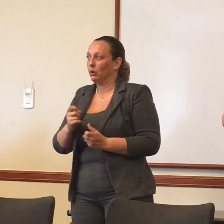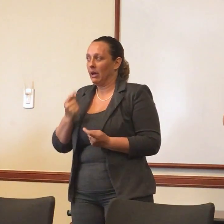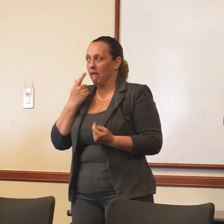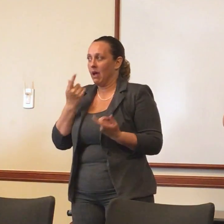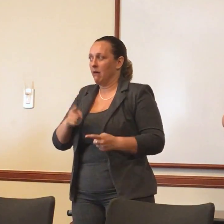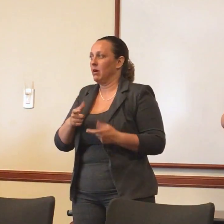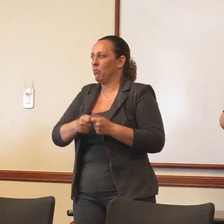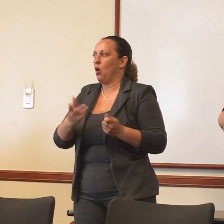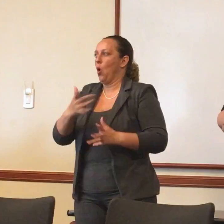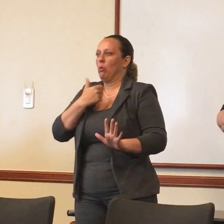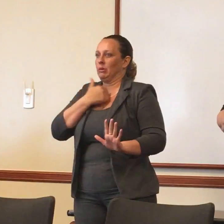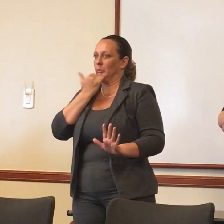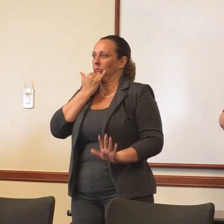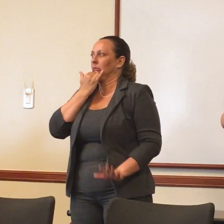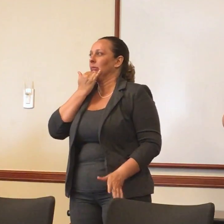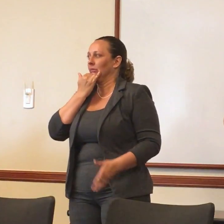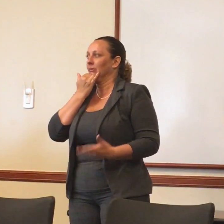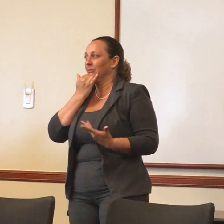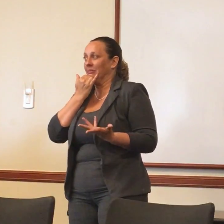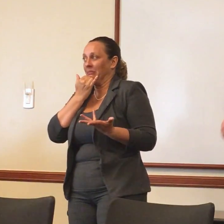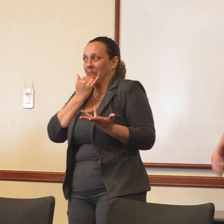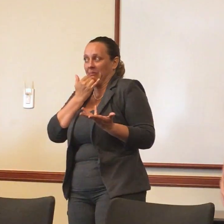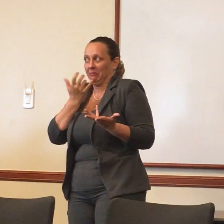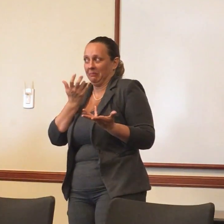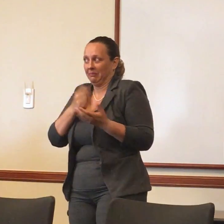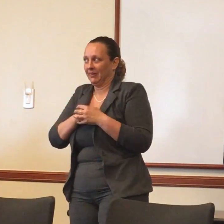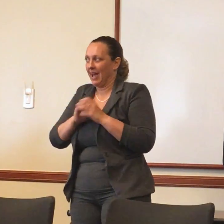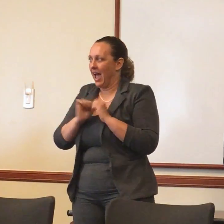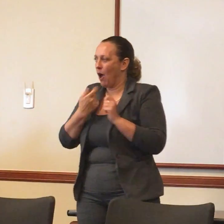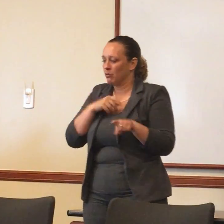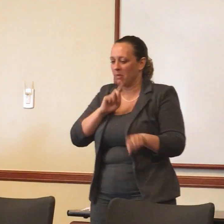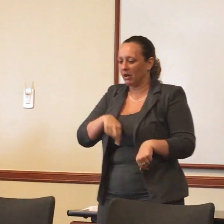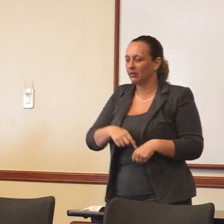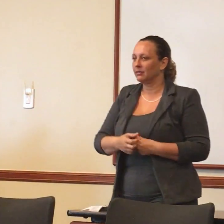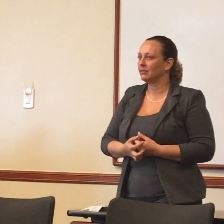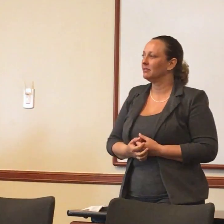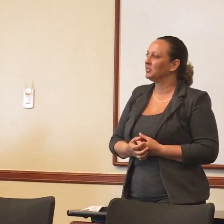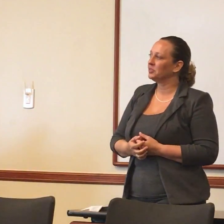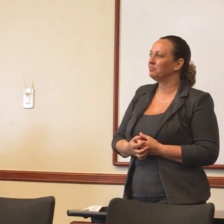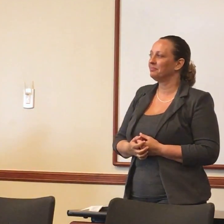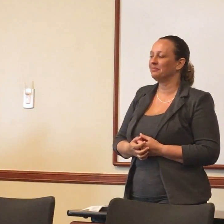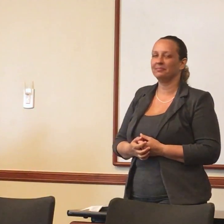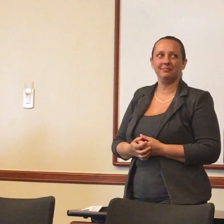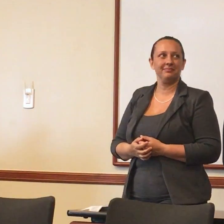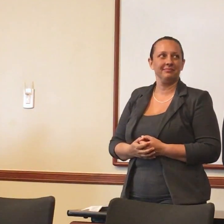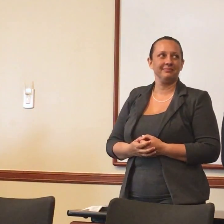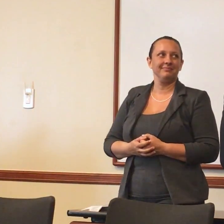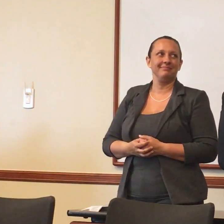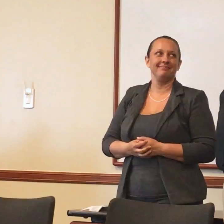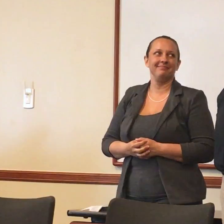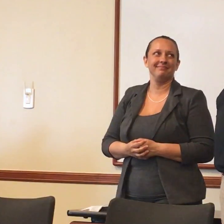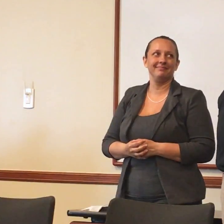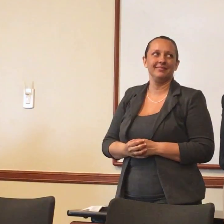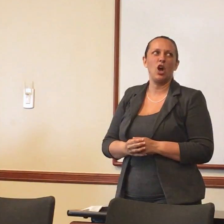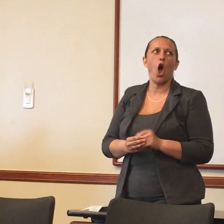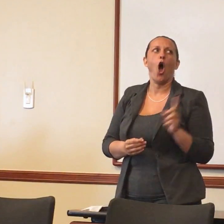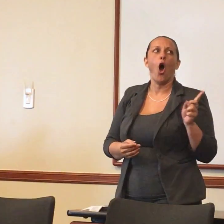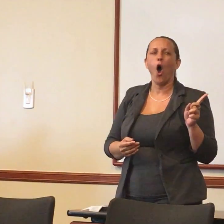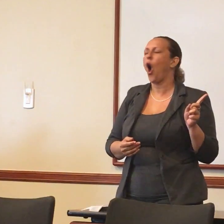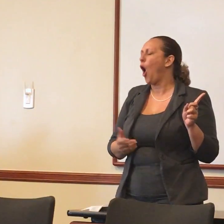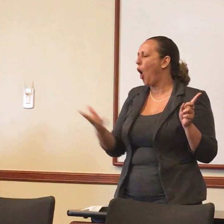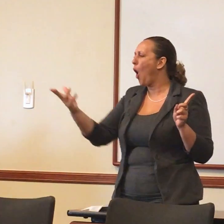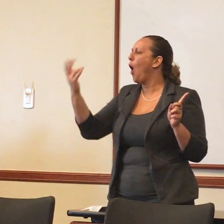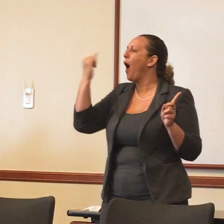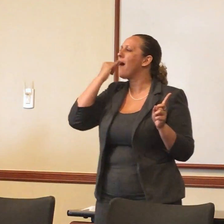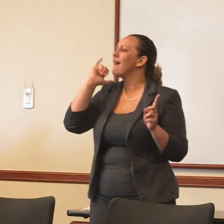Now, if we text 911 accident, it's a mistake, you know, how do you respond to that? If someone calls an accident? Oh, I